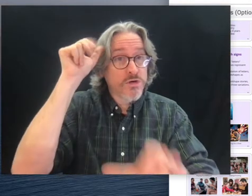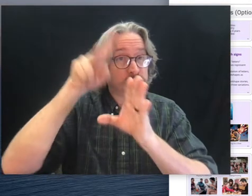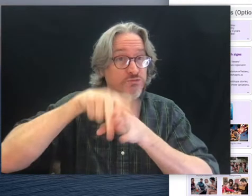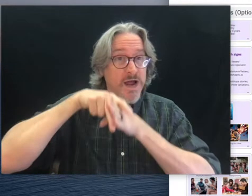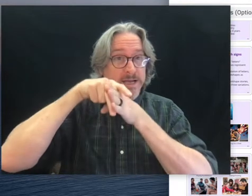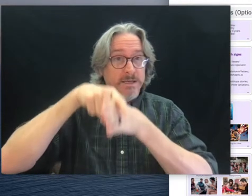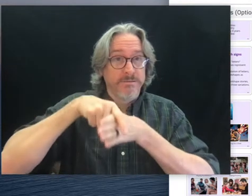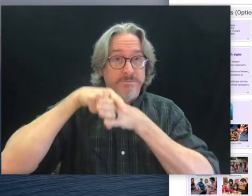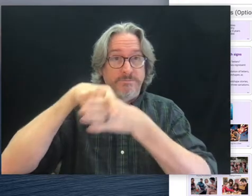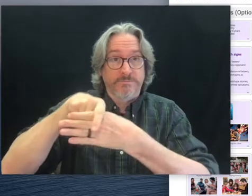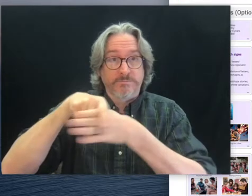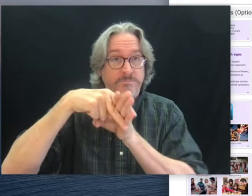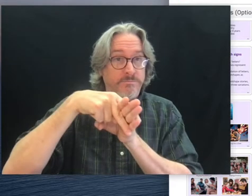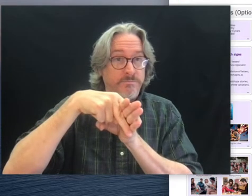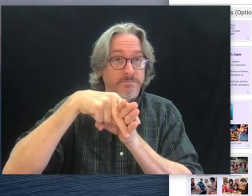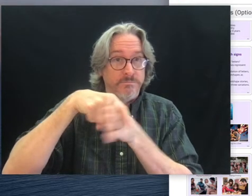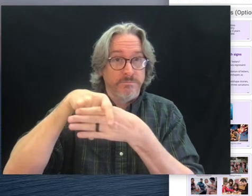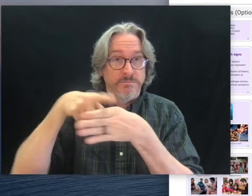Horse riding.